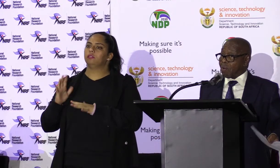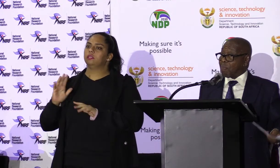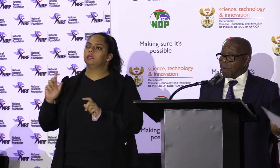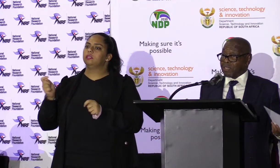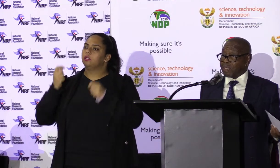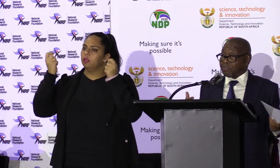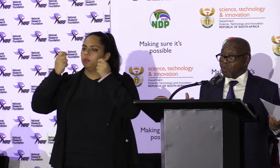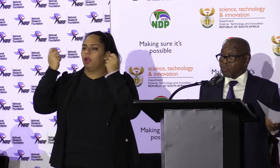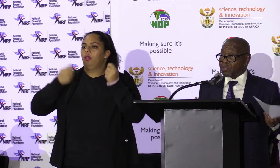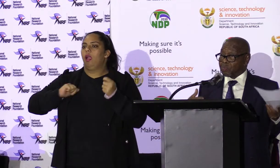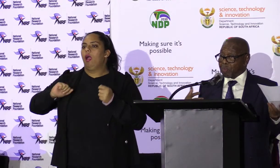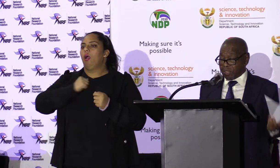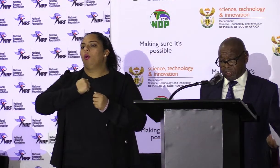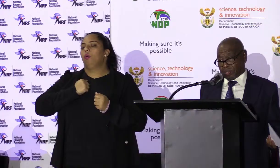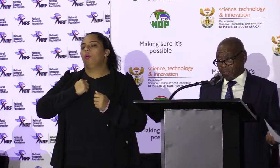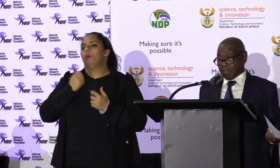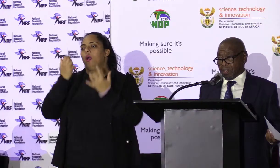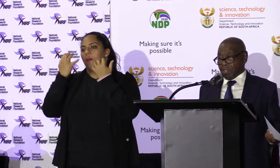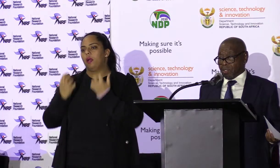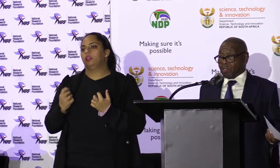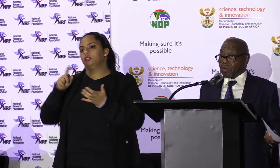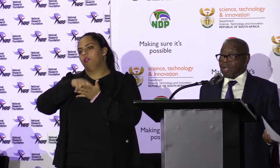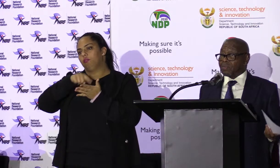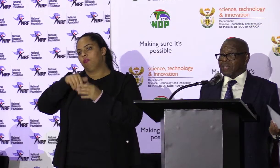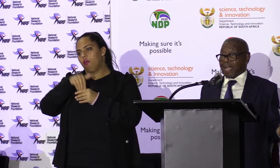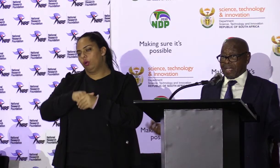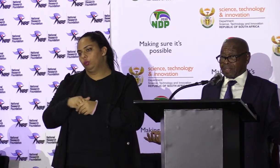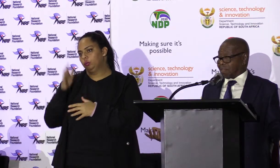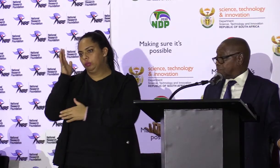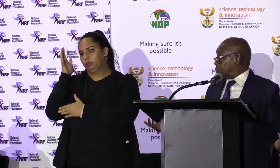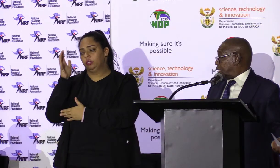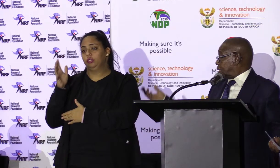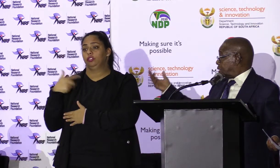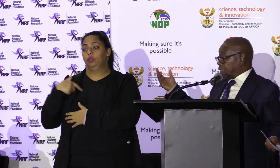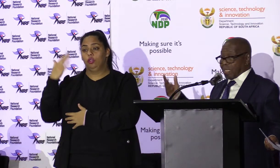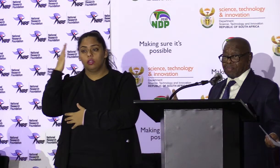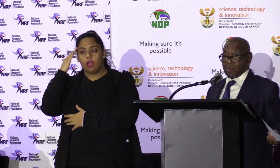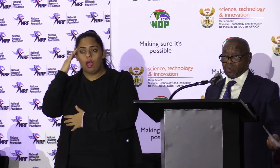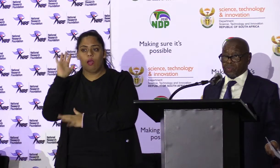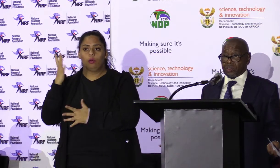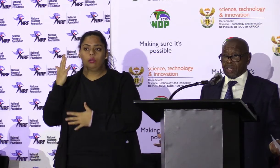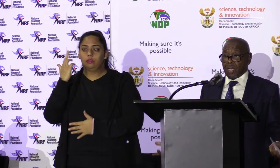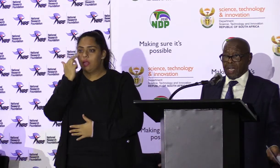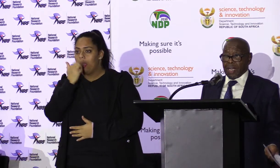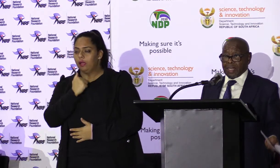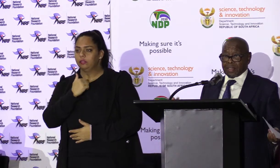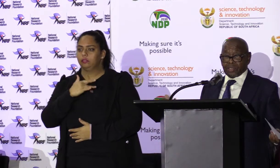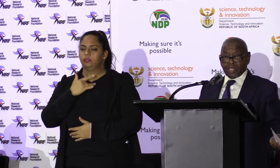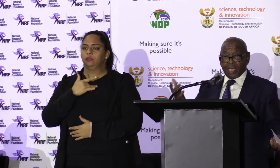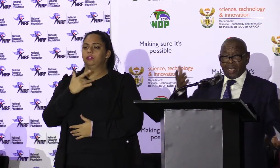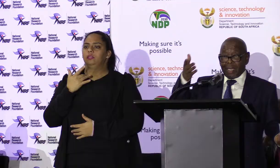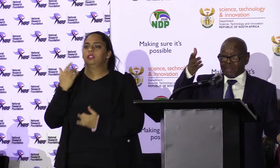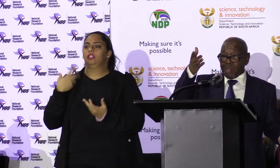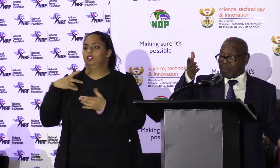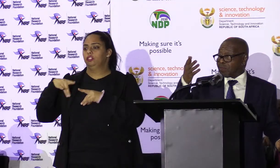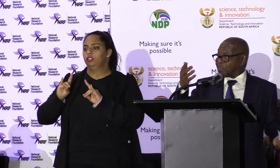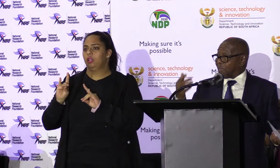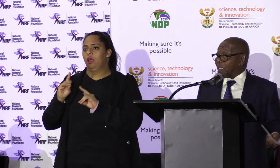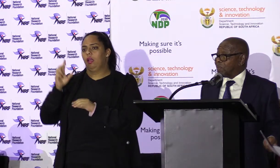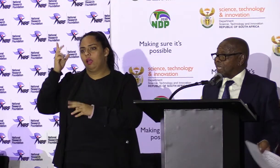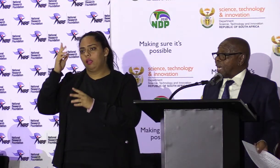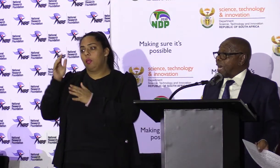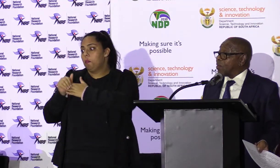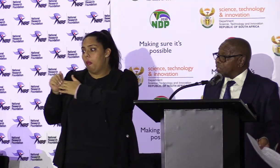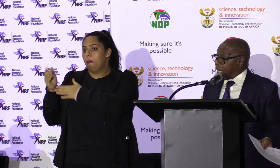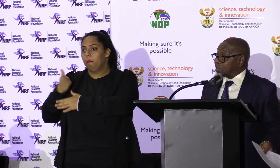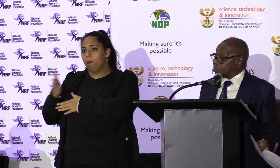celebrating our budget vote speech. You know how nice me and DM knows, and the chair and members